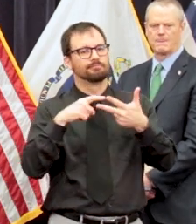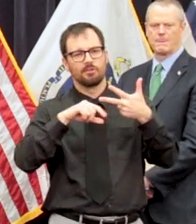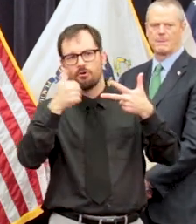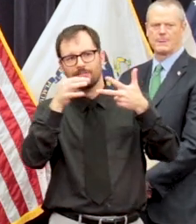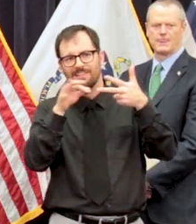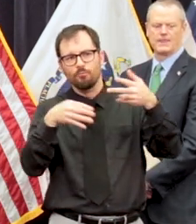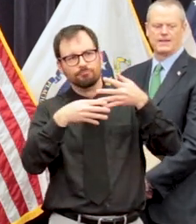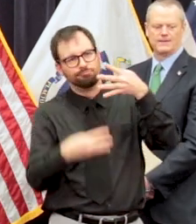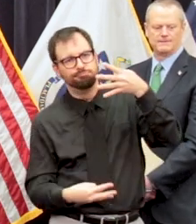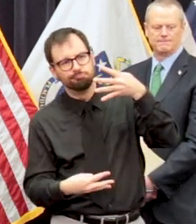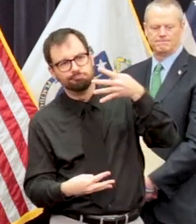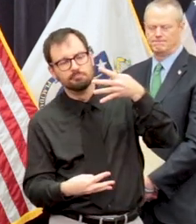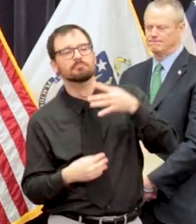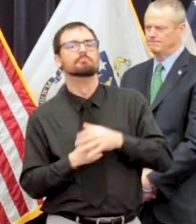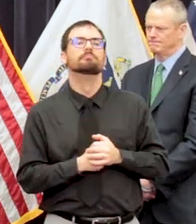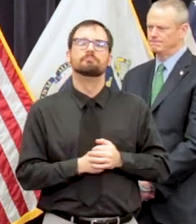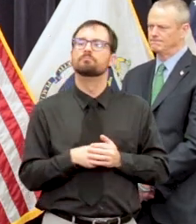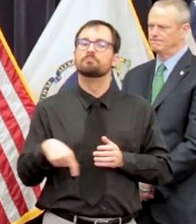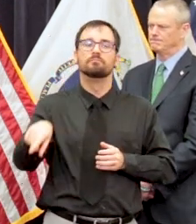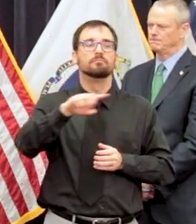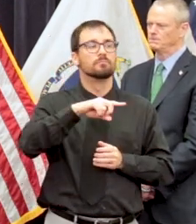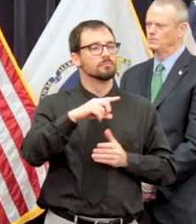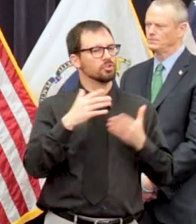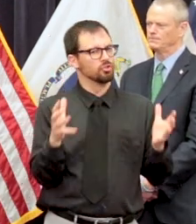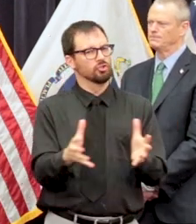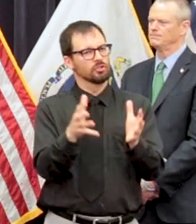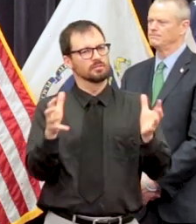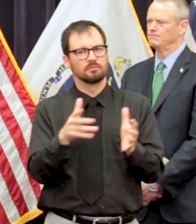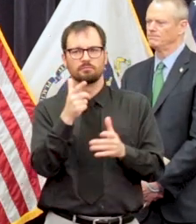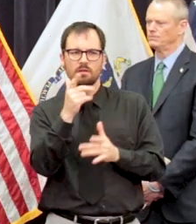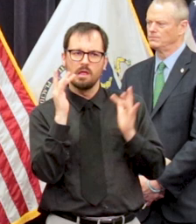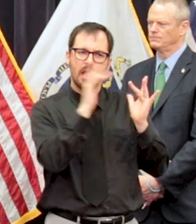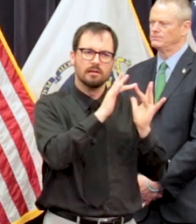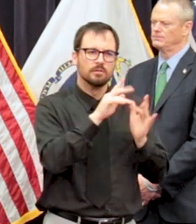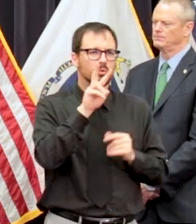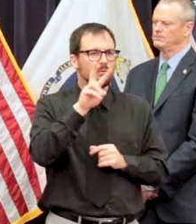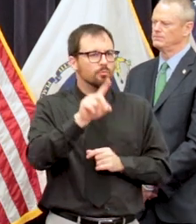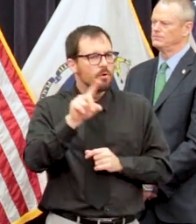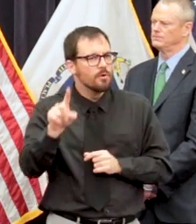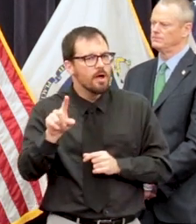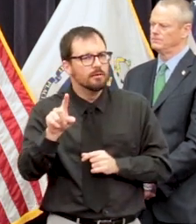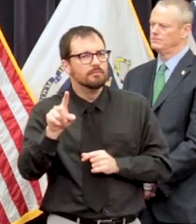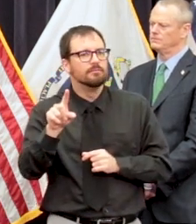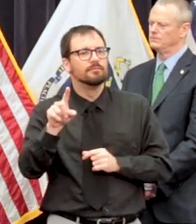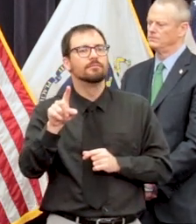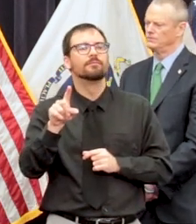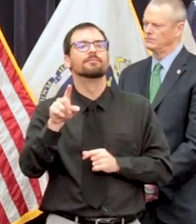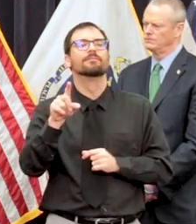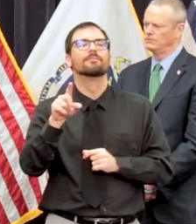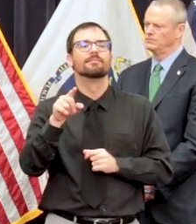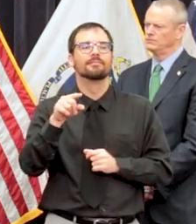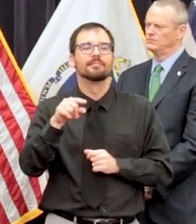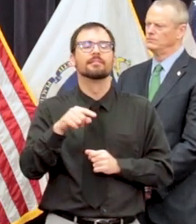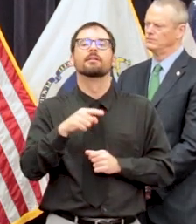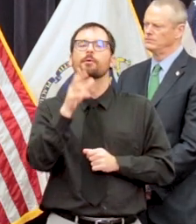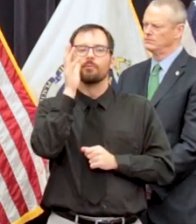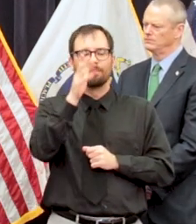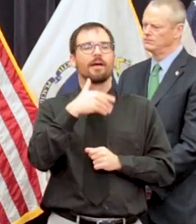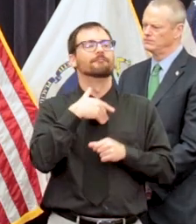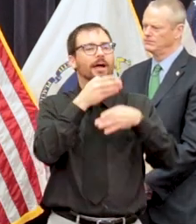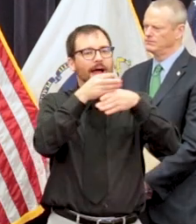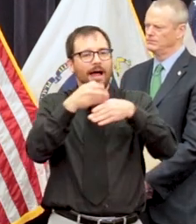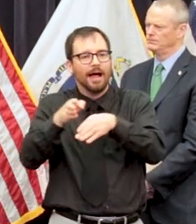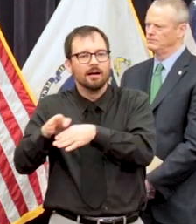and they will get an automated menu of options, behavioral health, other options, and specifically